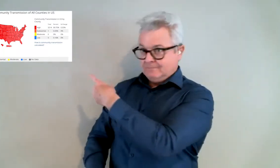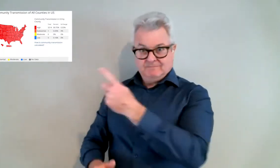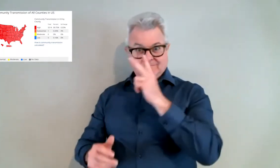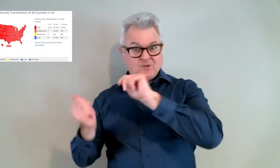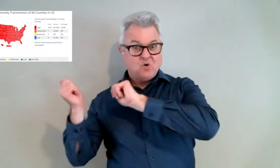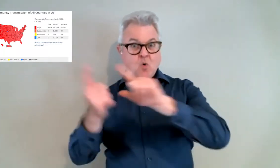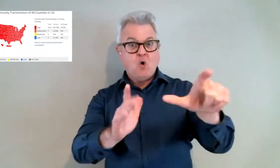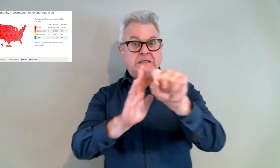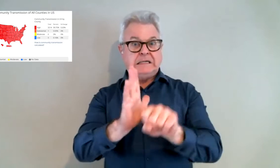now,